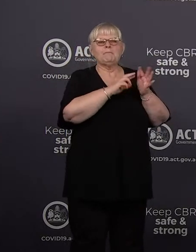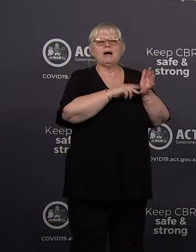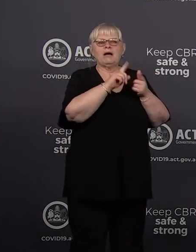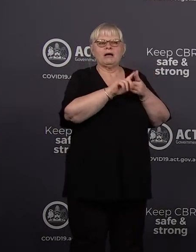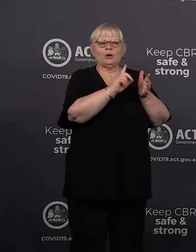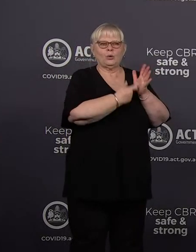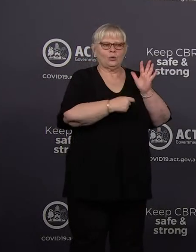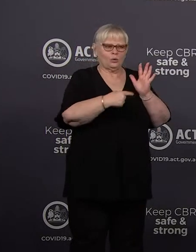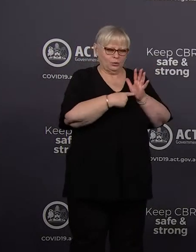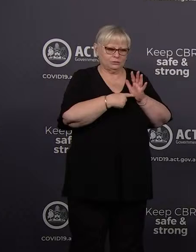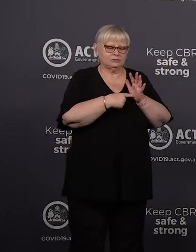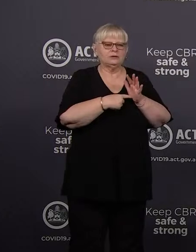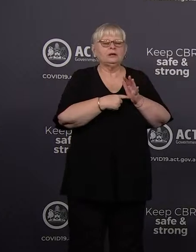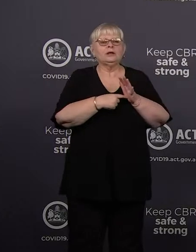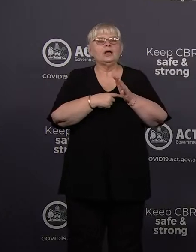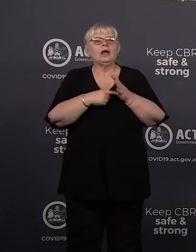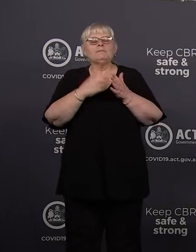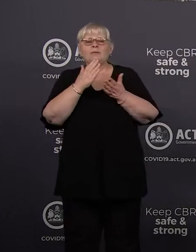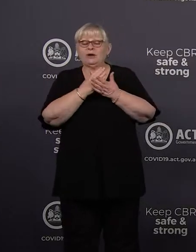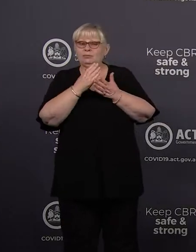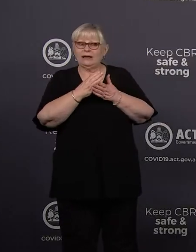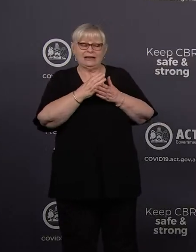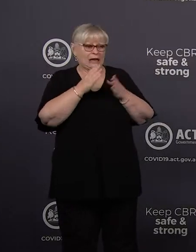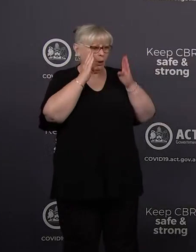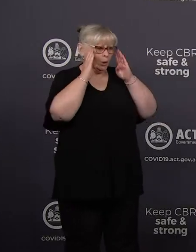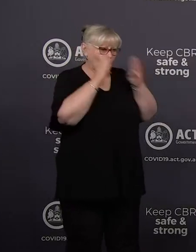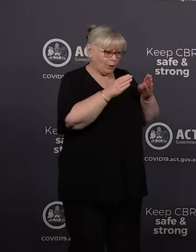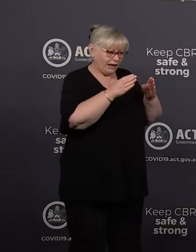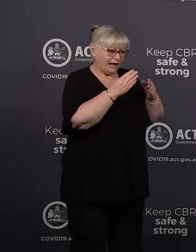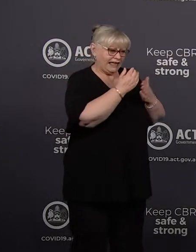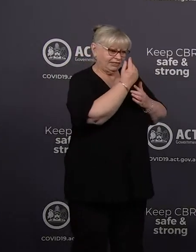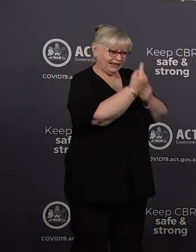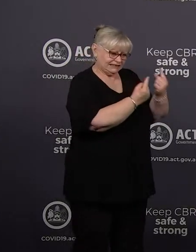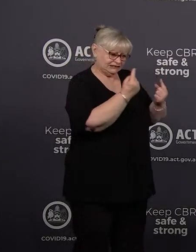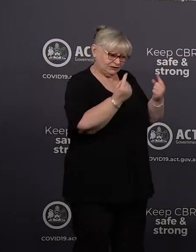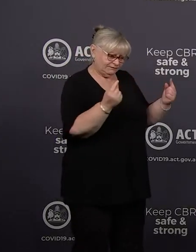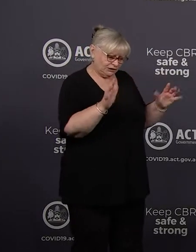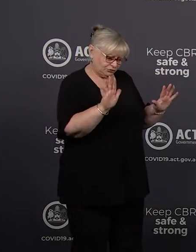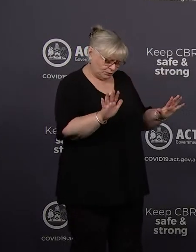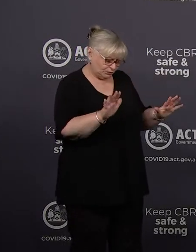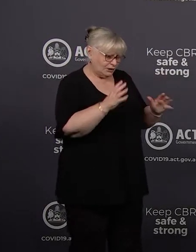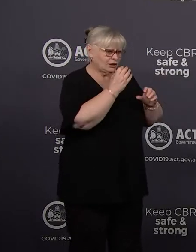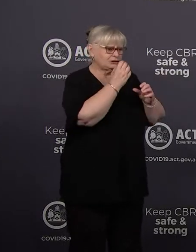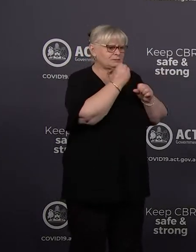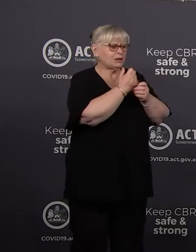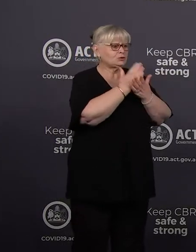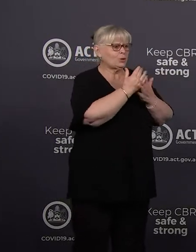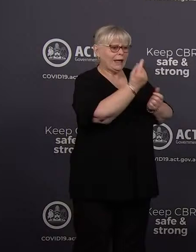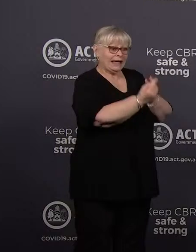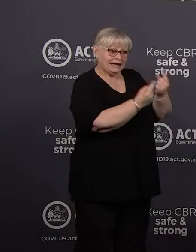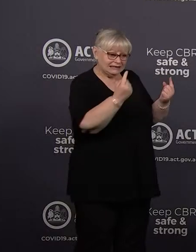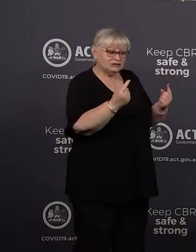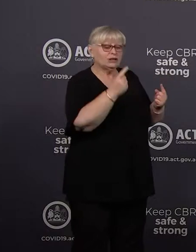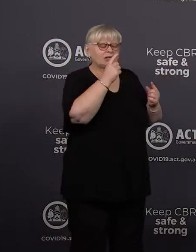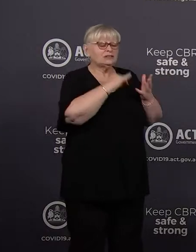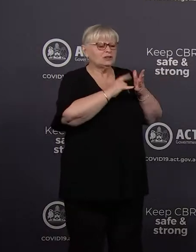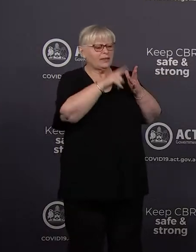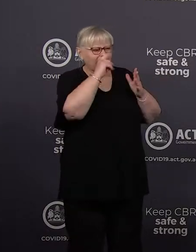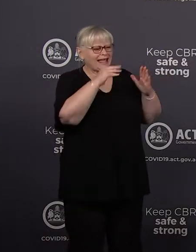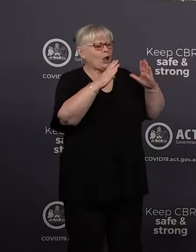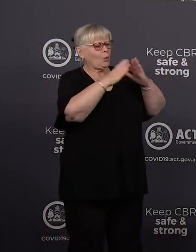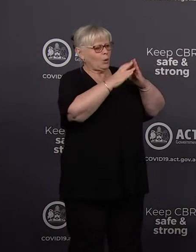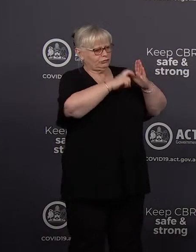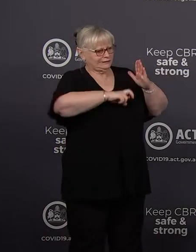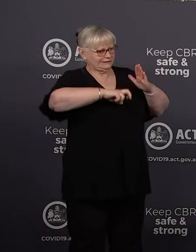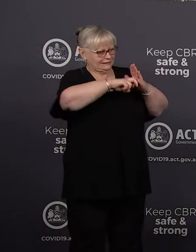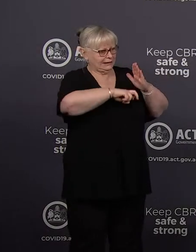we continue to take that really person-centred approach to ensuring that tenants have the support they need to quarantine safely, and